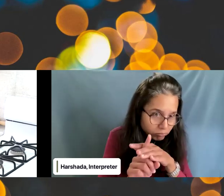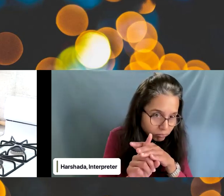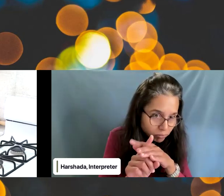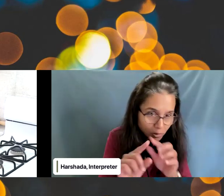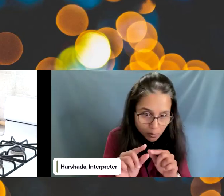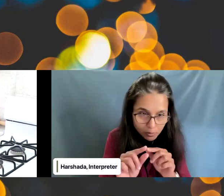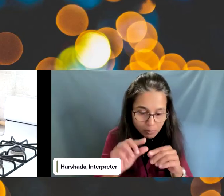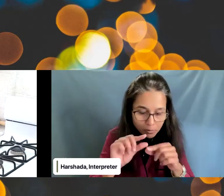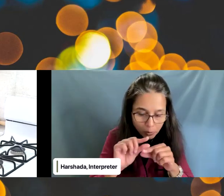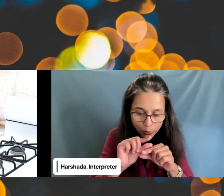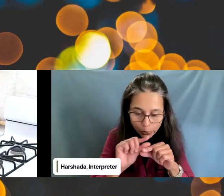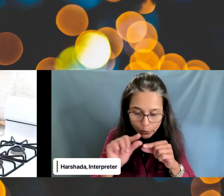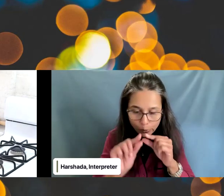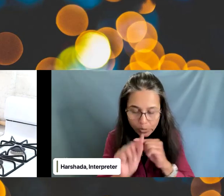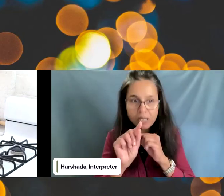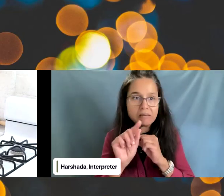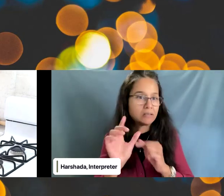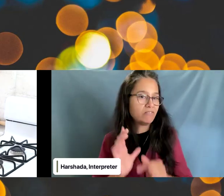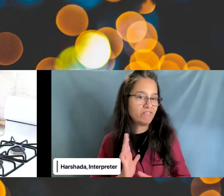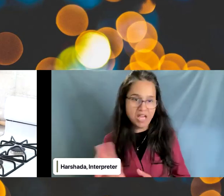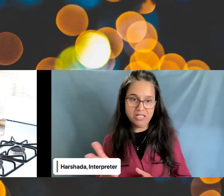But basically, this is what you're going for.